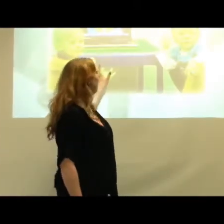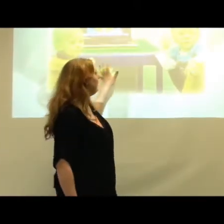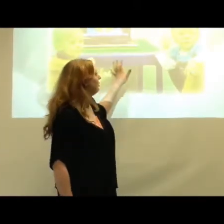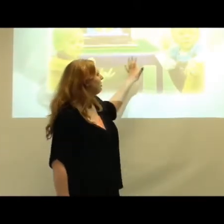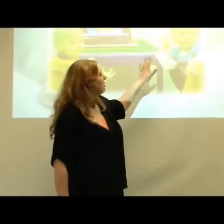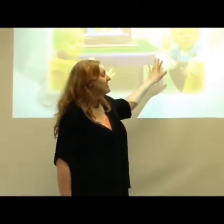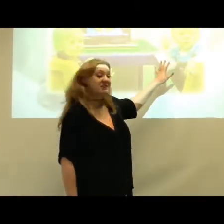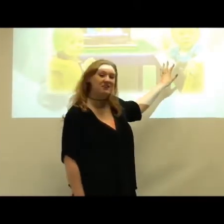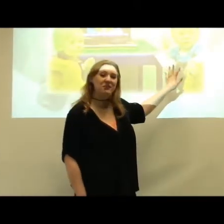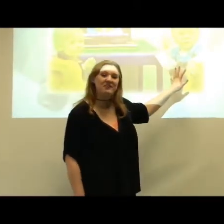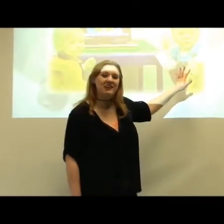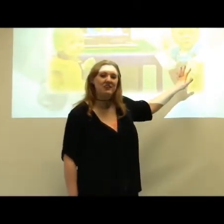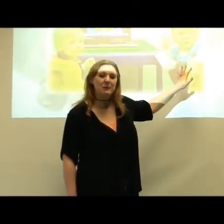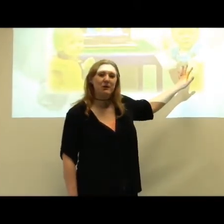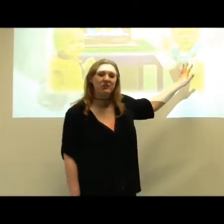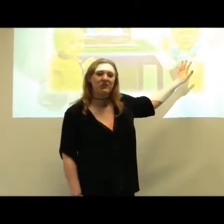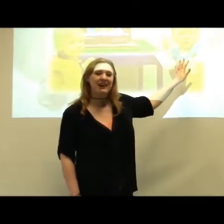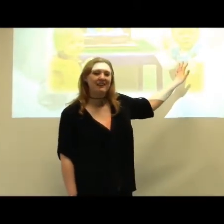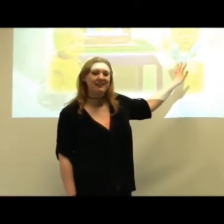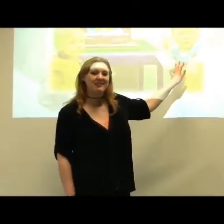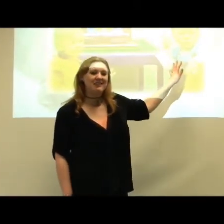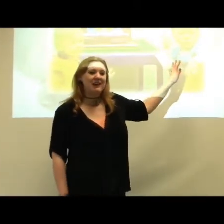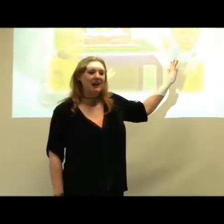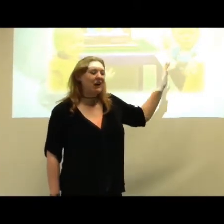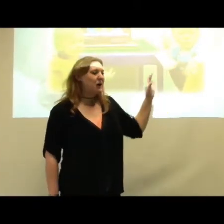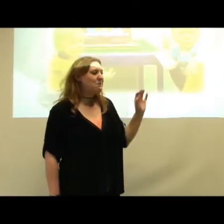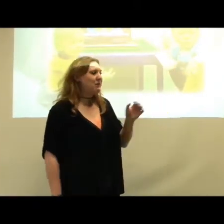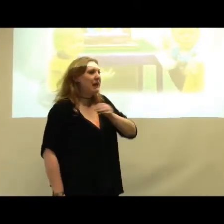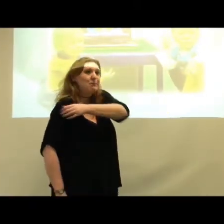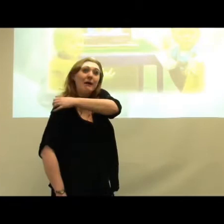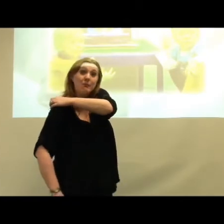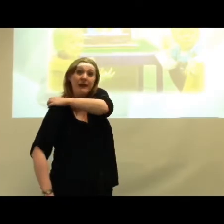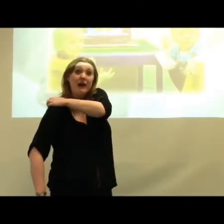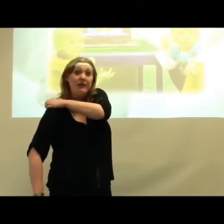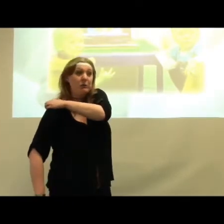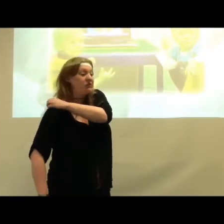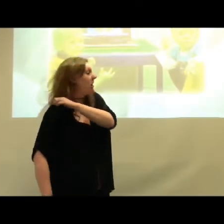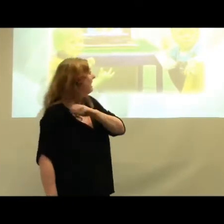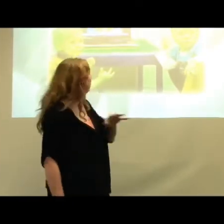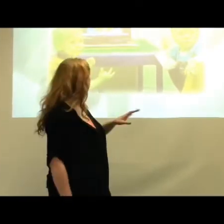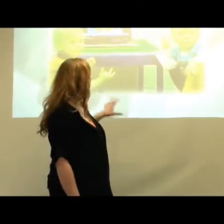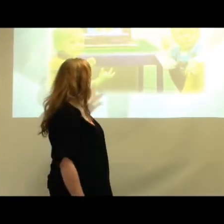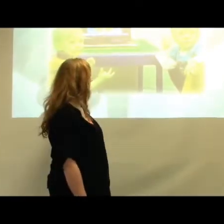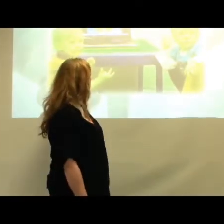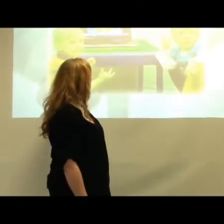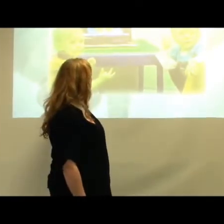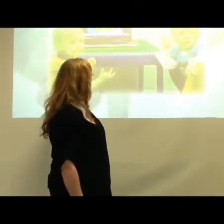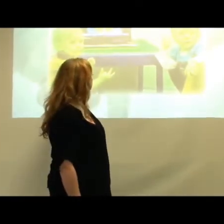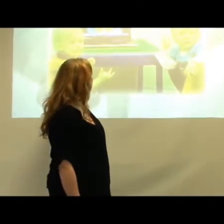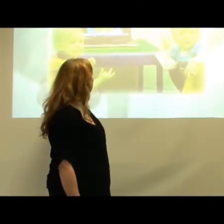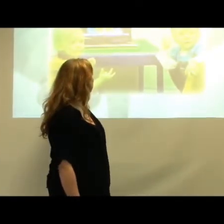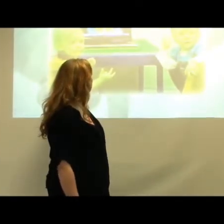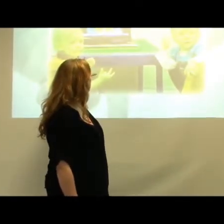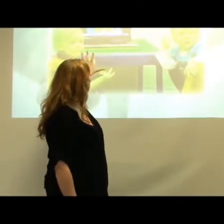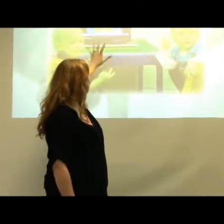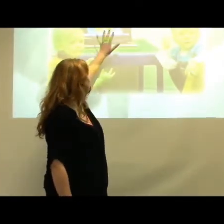and you'll notice the difference even in personalities, and probably how they were taught as well. How Zoe